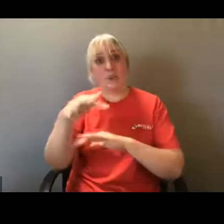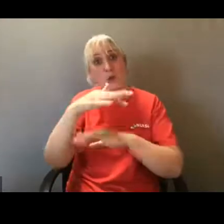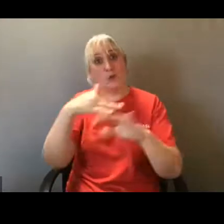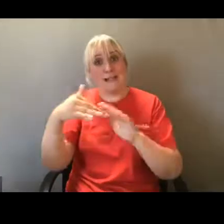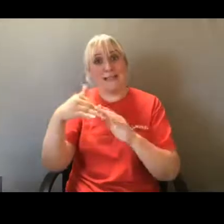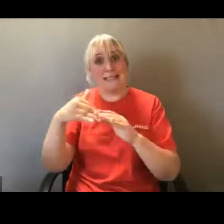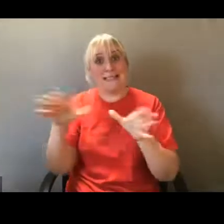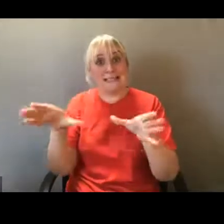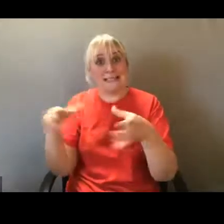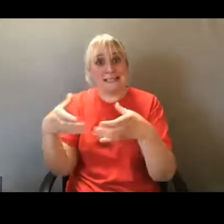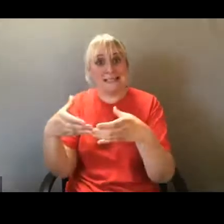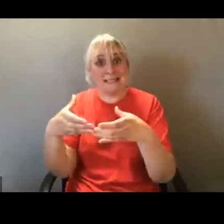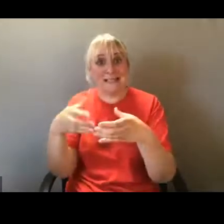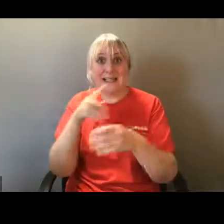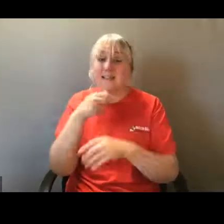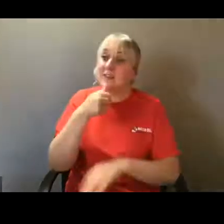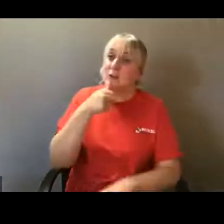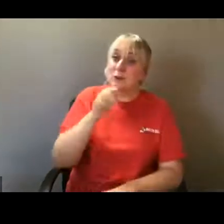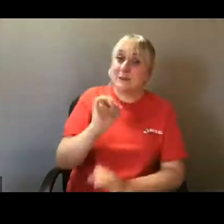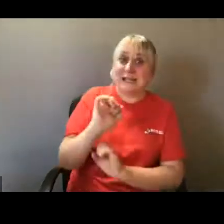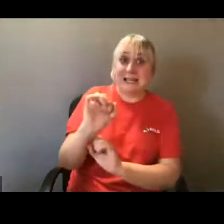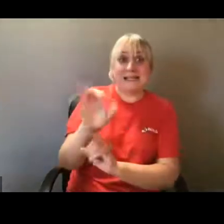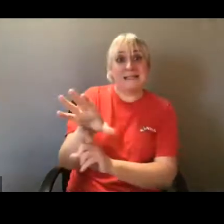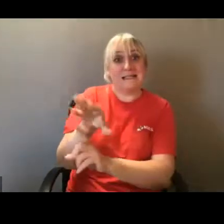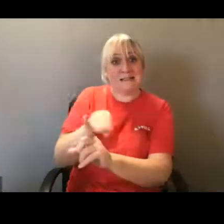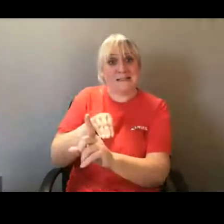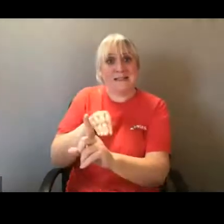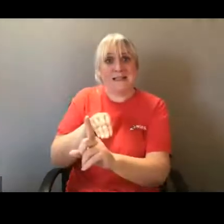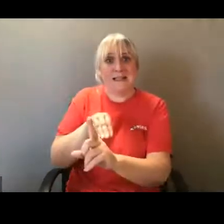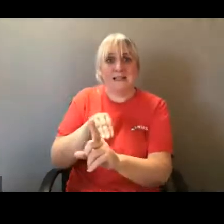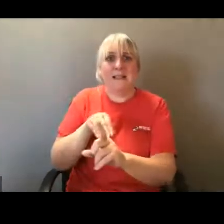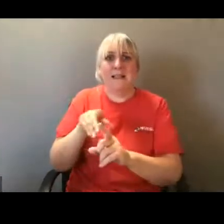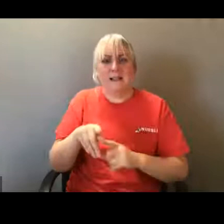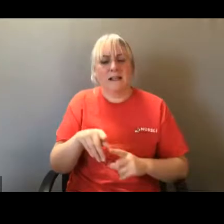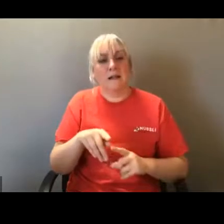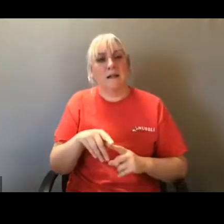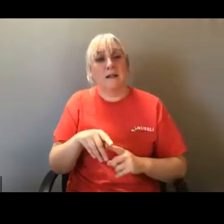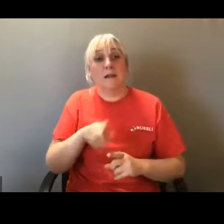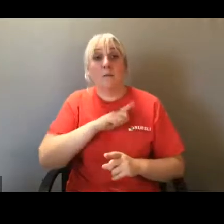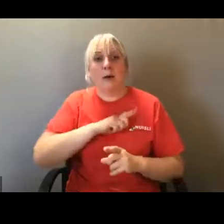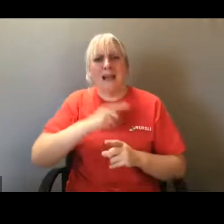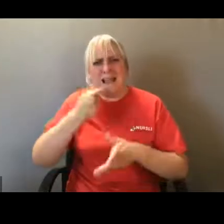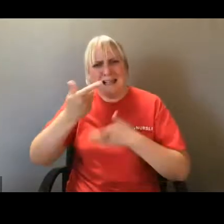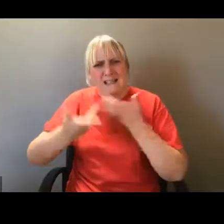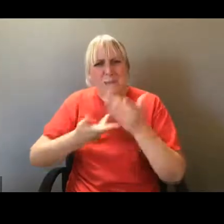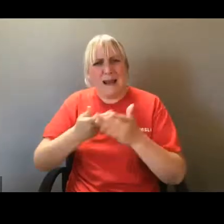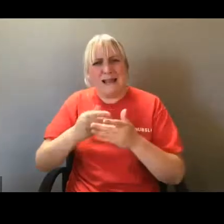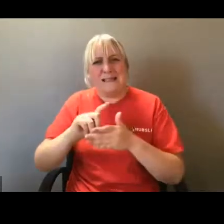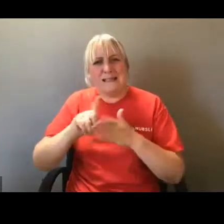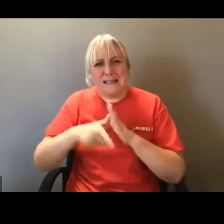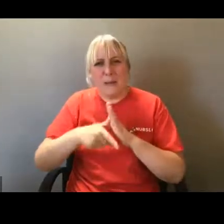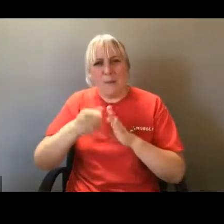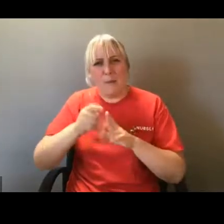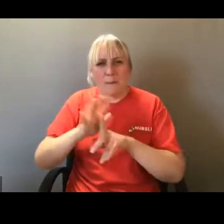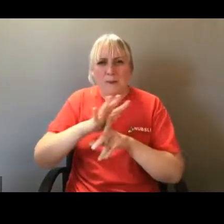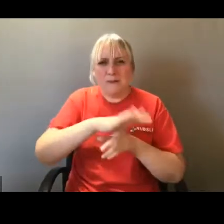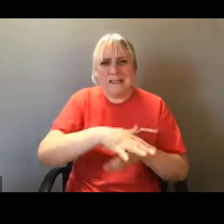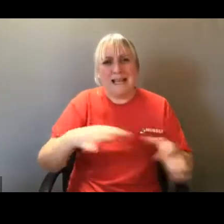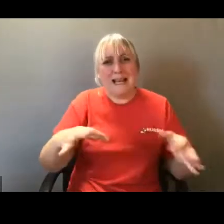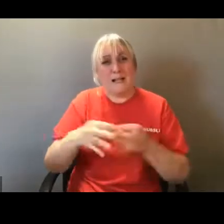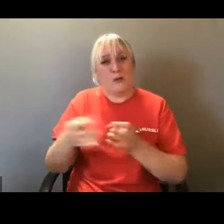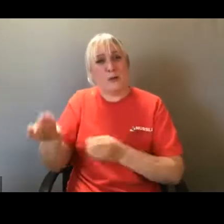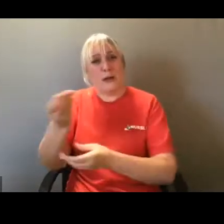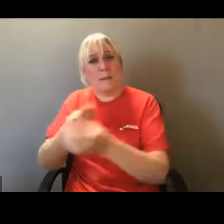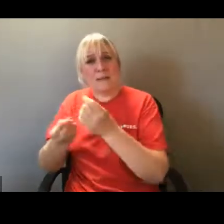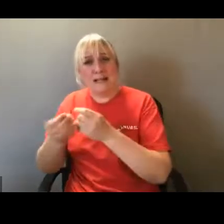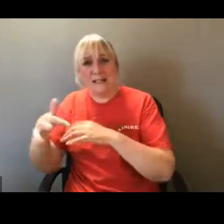and peripheral ideologies as underpinning capitalist society. So I don't know if Oliver hoped by being